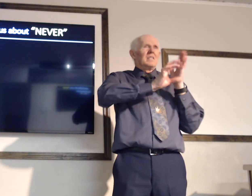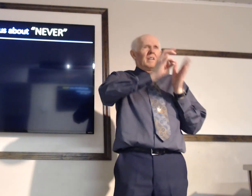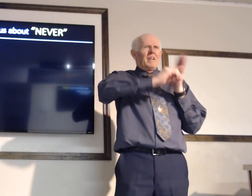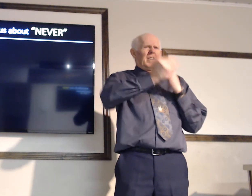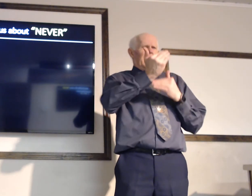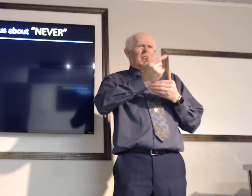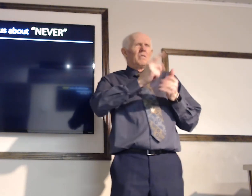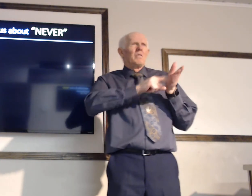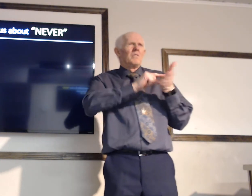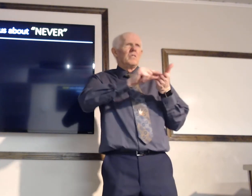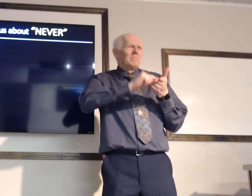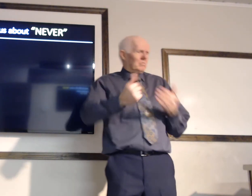In John 7:15.